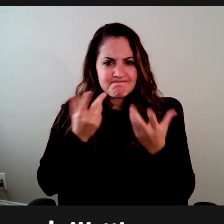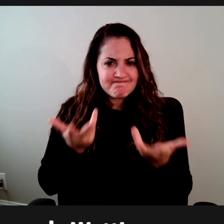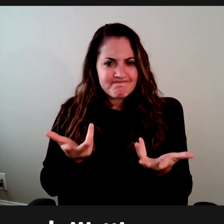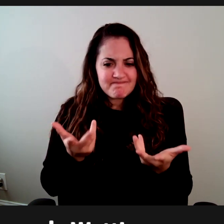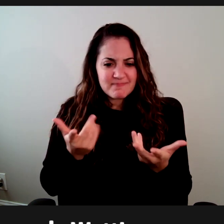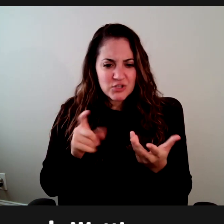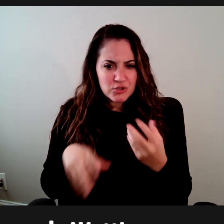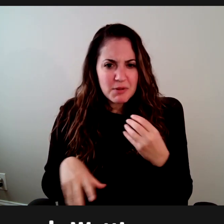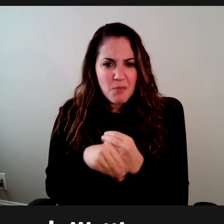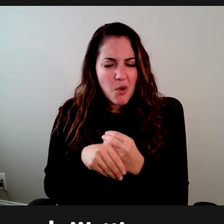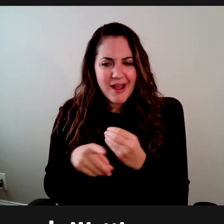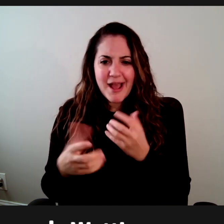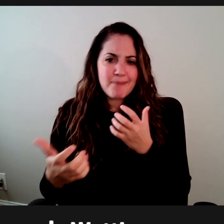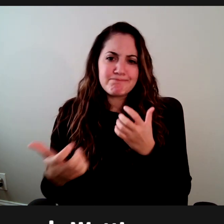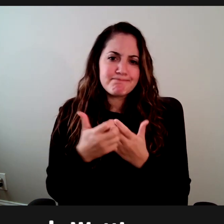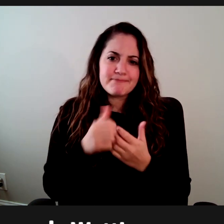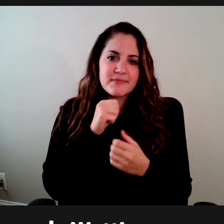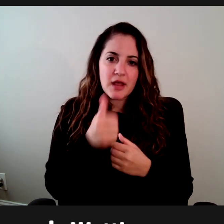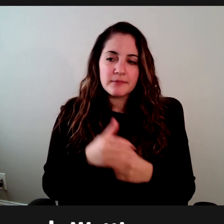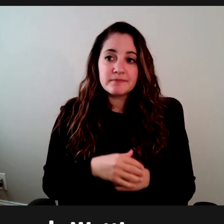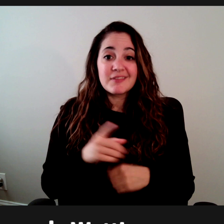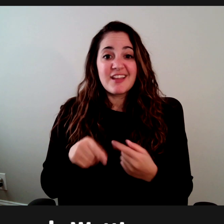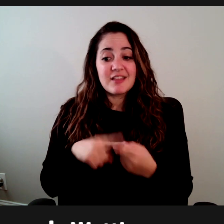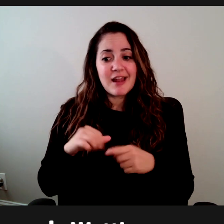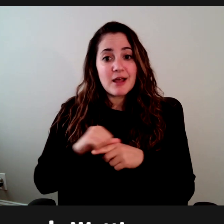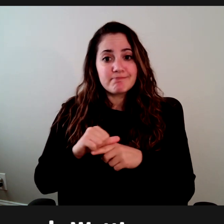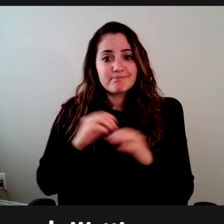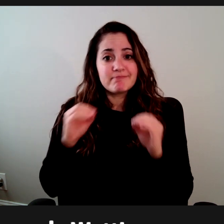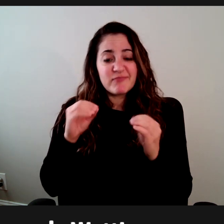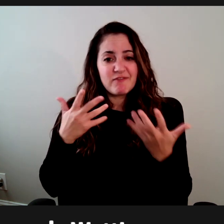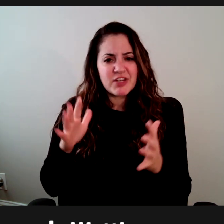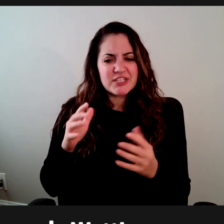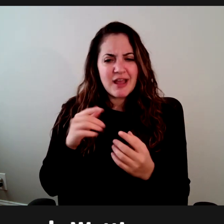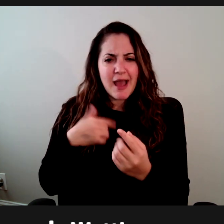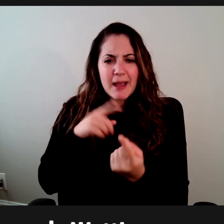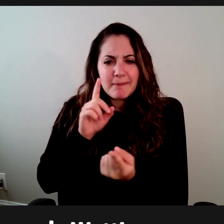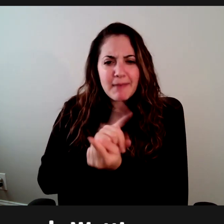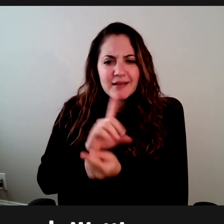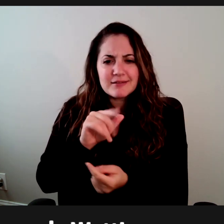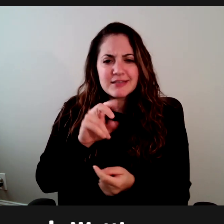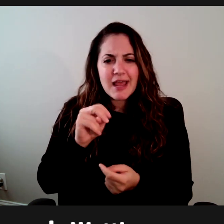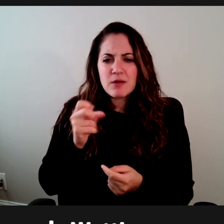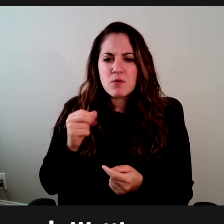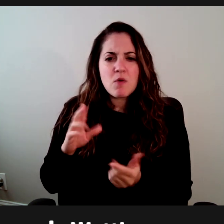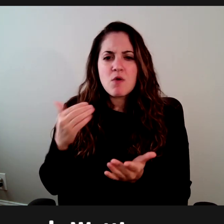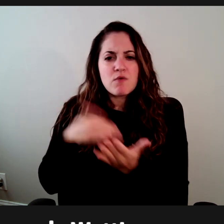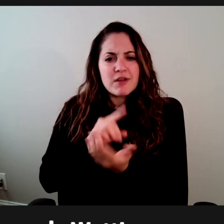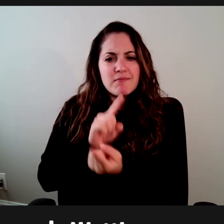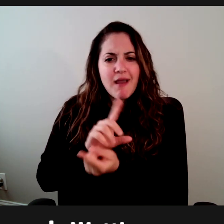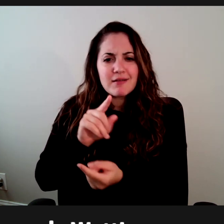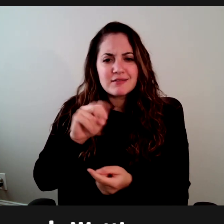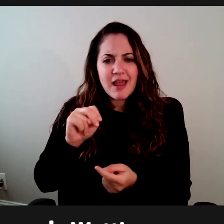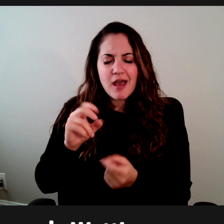like, this wasn't quite it. Like this wasn't quite fitting the bill. And then shortly after that, I met Dan, or re-met